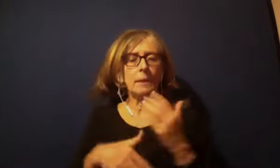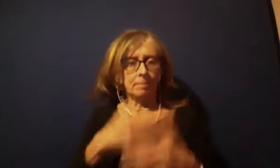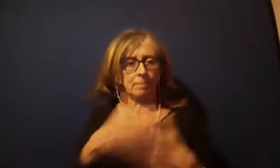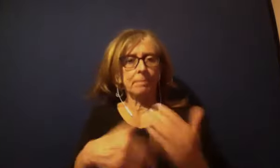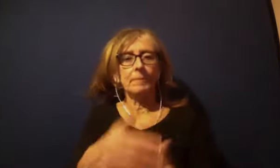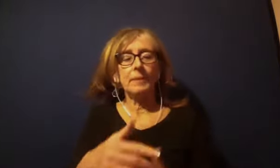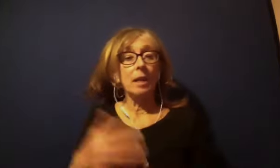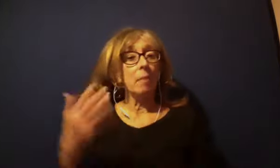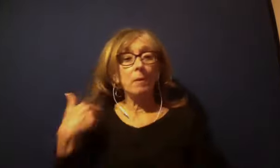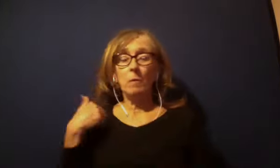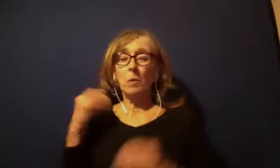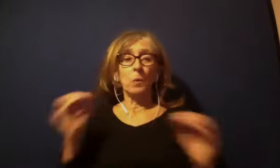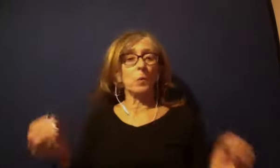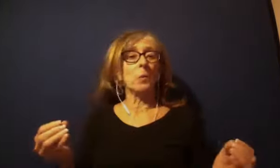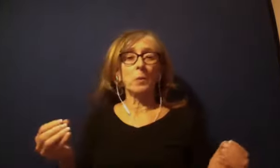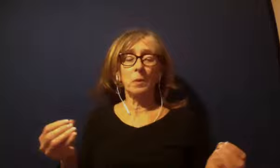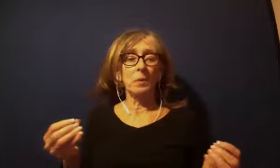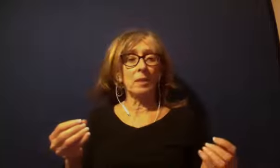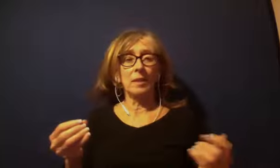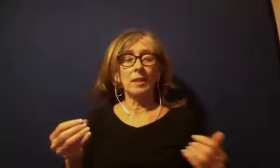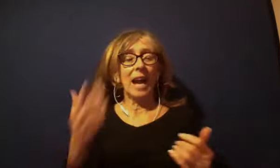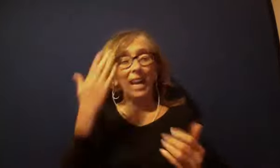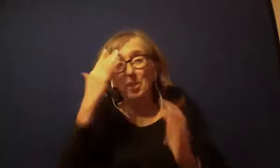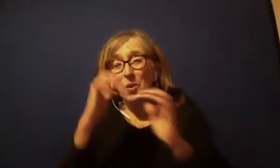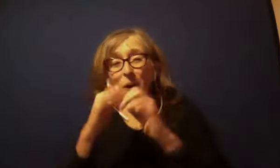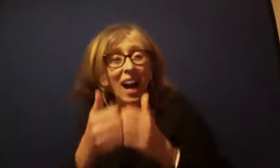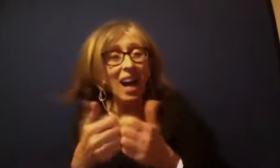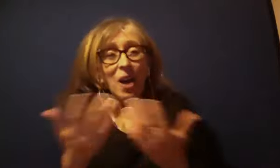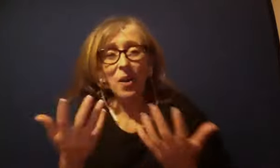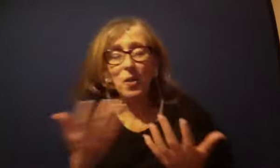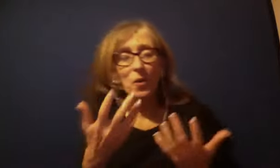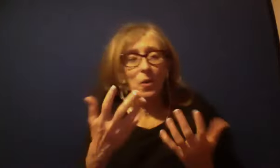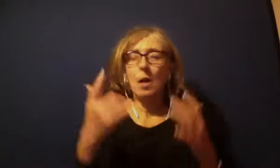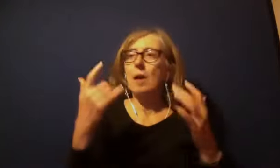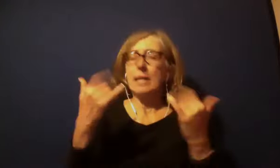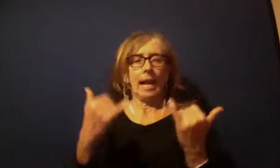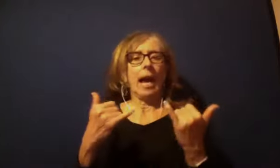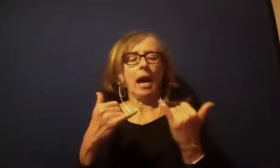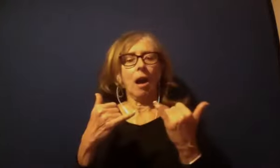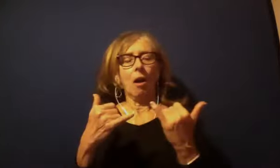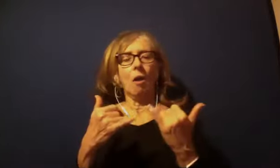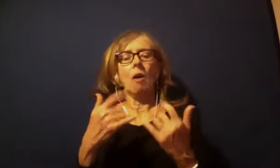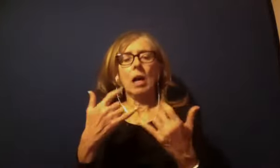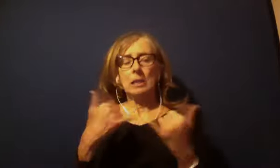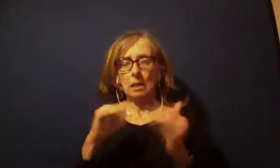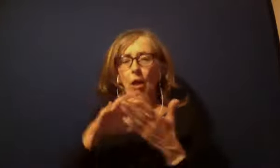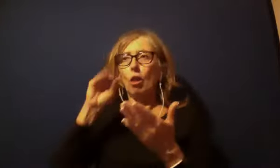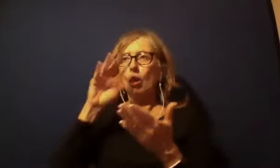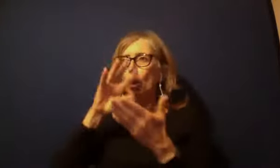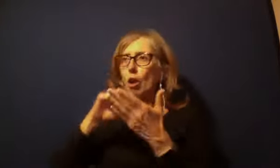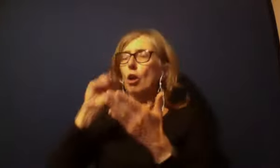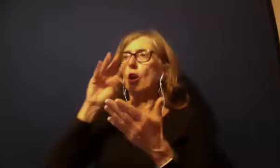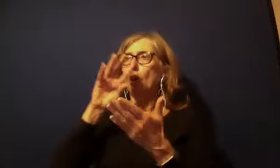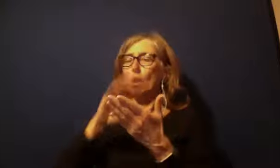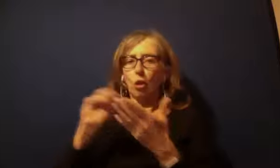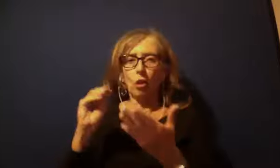didn't have it before. I didn't know how to obtain it. It continues to reveal itself all the time, how to get hold of it. But I need to step in, and